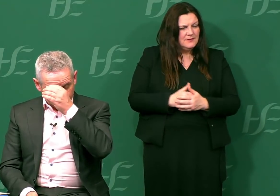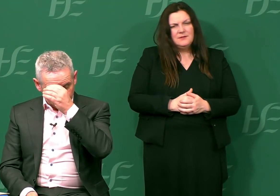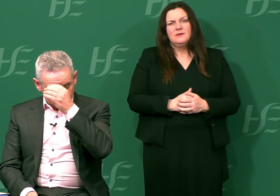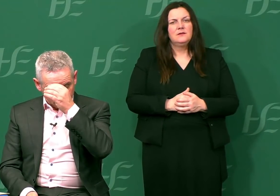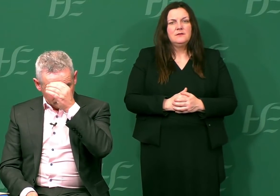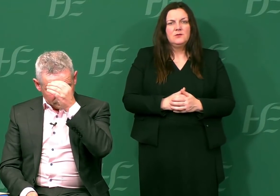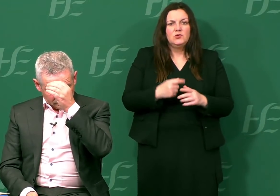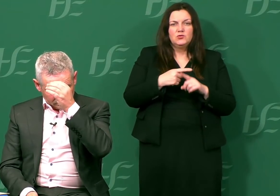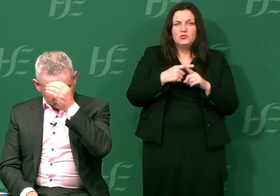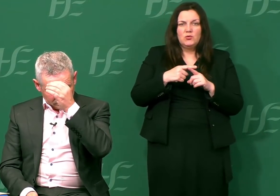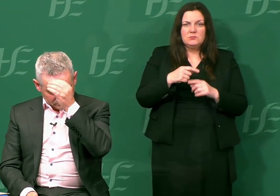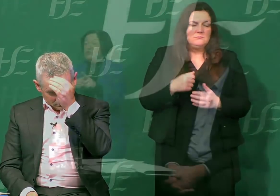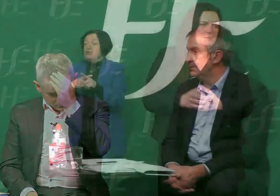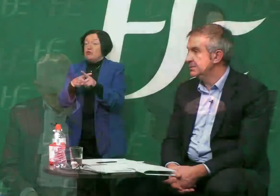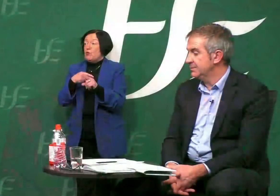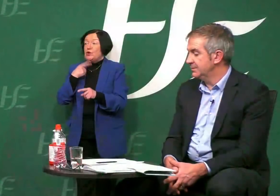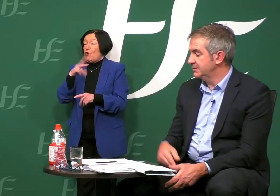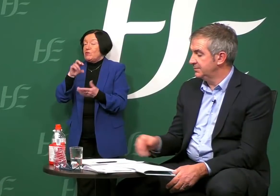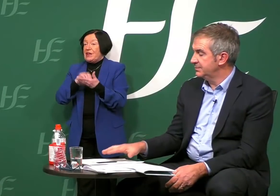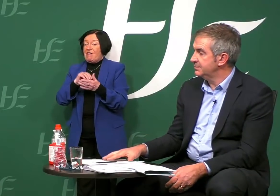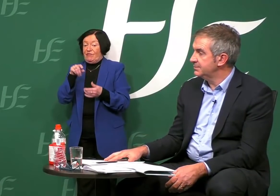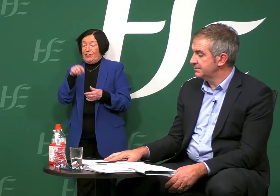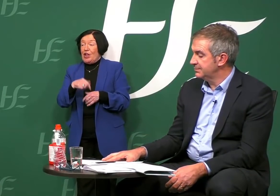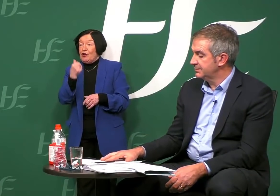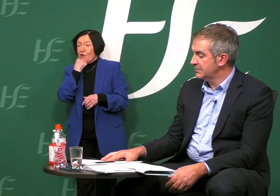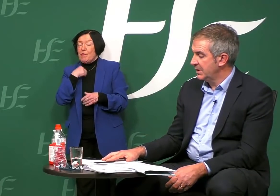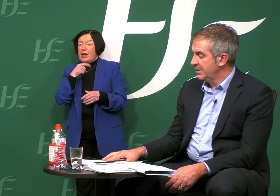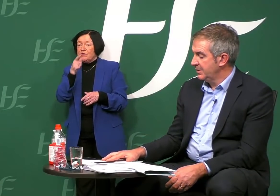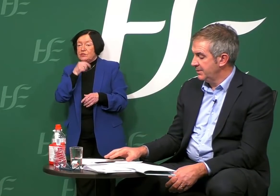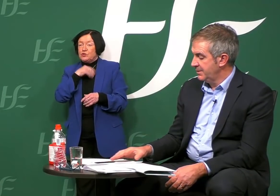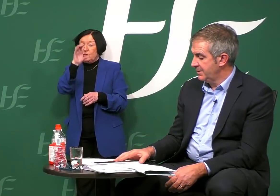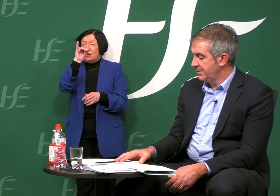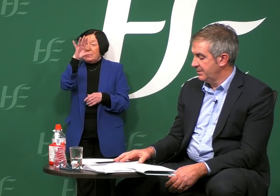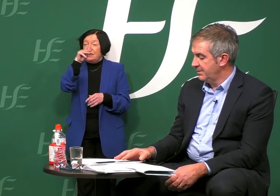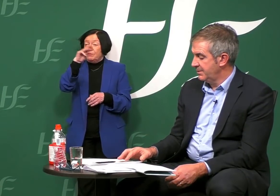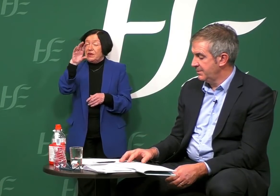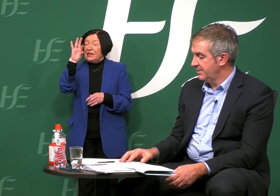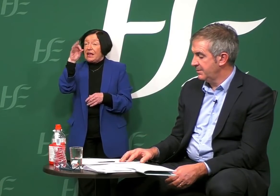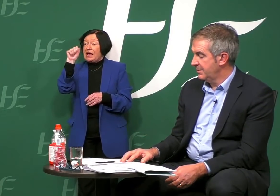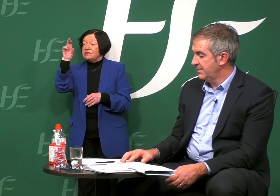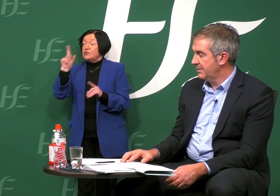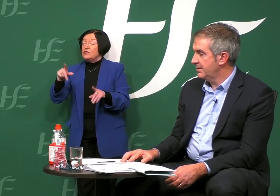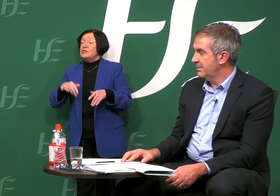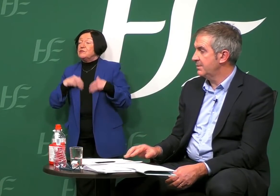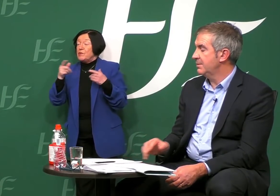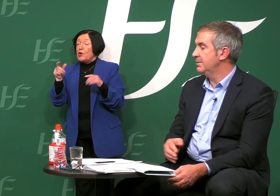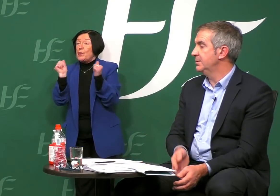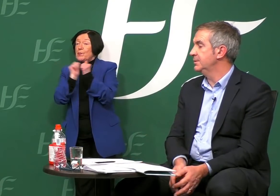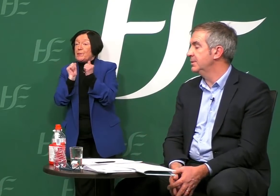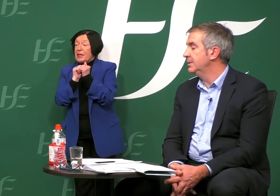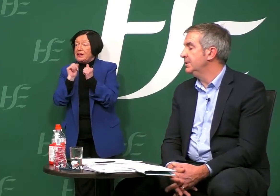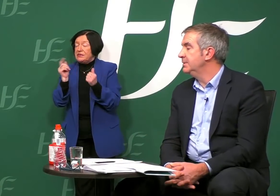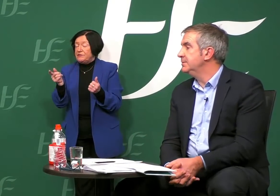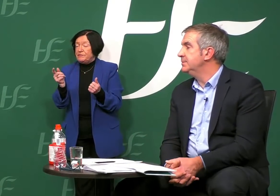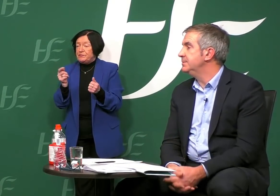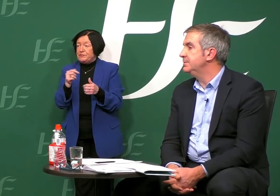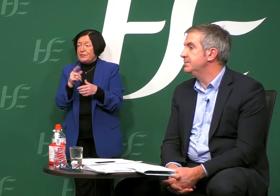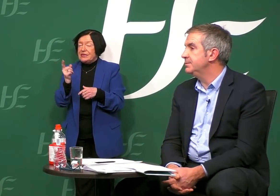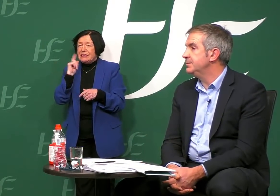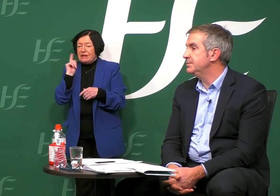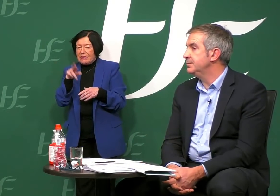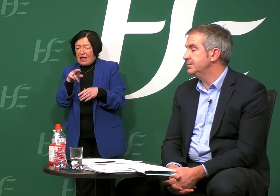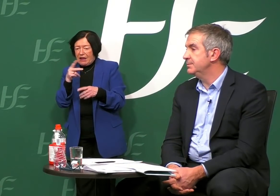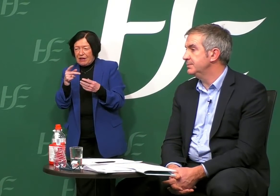In short, I don't know the exact number. I know we have capacity, but I spoke to Killian de Gascon this morning. They'll be meeting through a group that Damien will be familiar with to see how they can